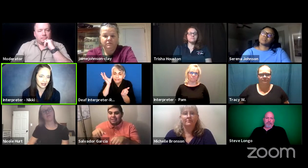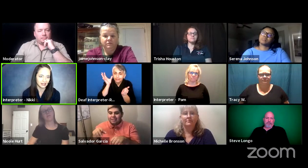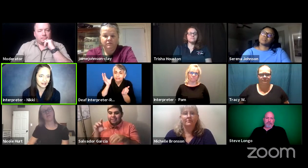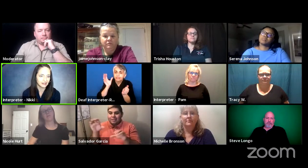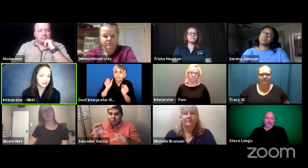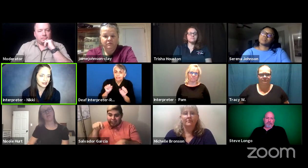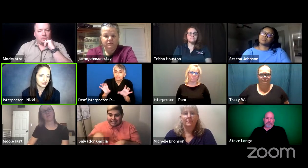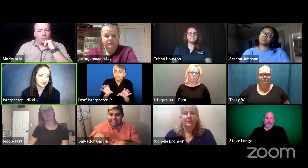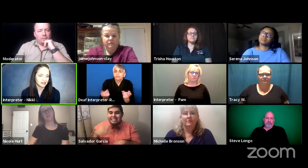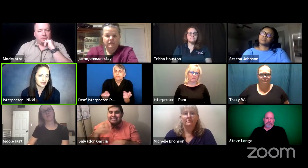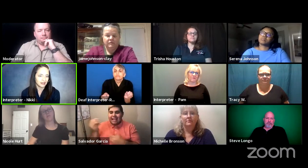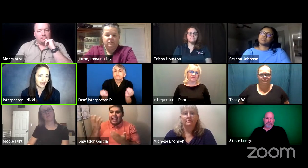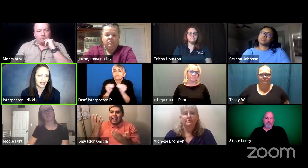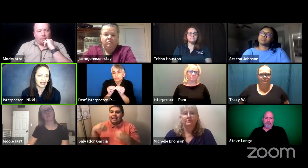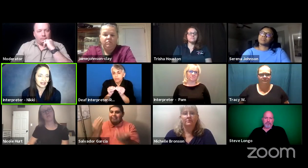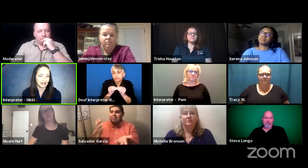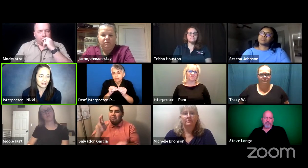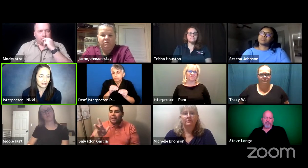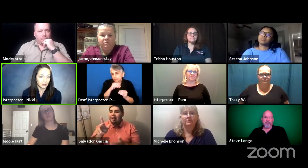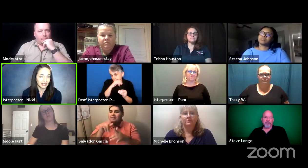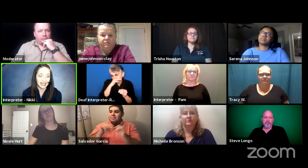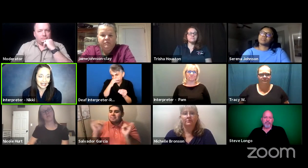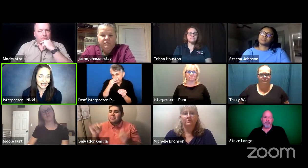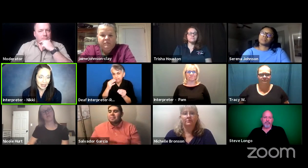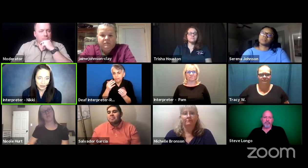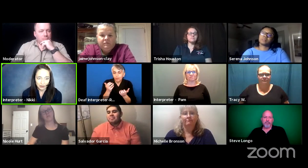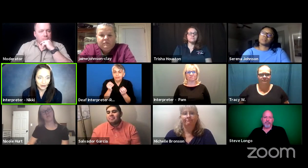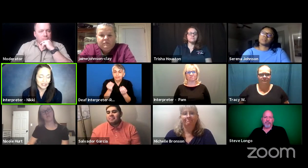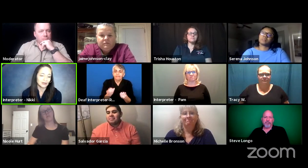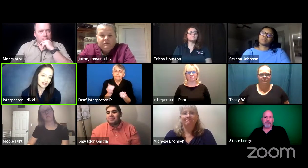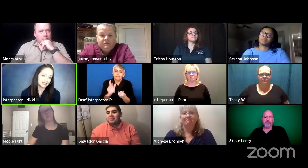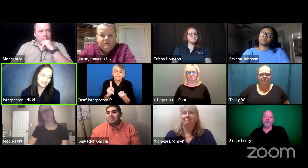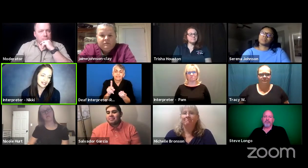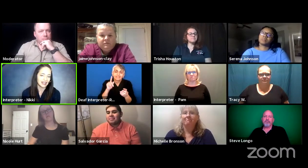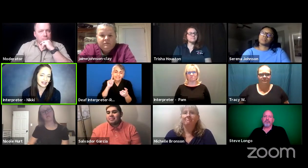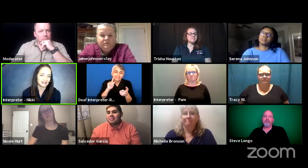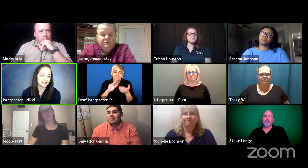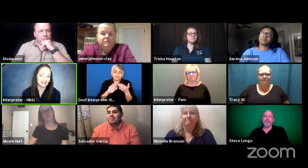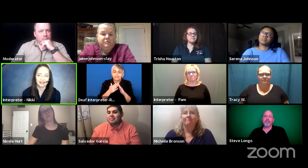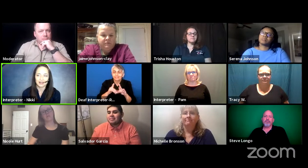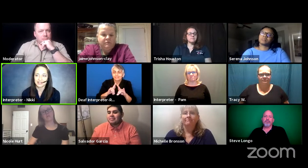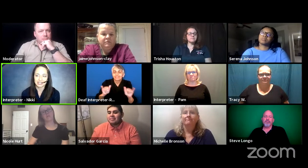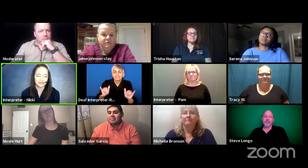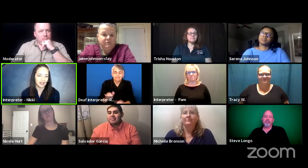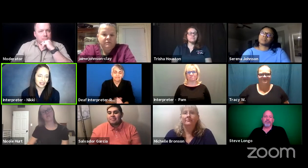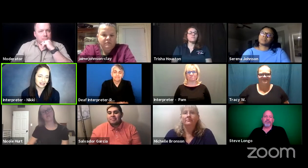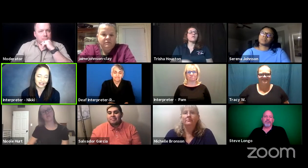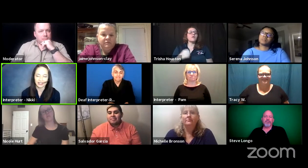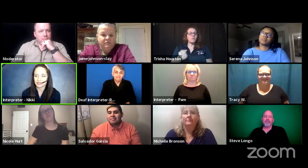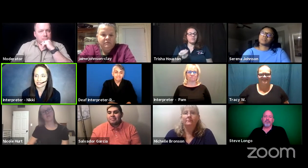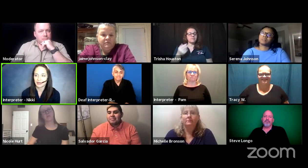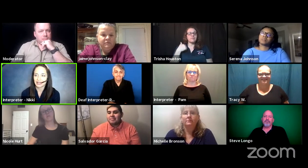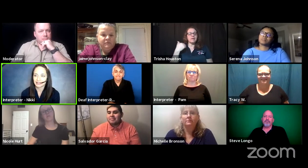like. I feel that I can absolutely do this and satisfy that desire to give back.